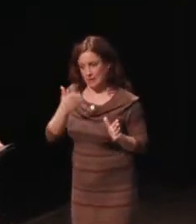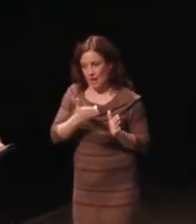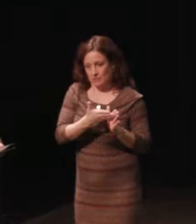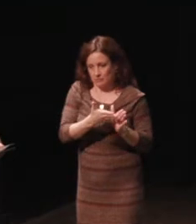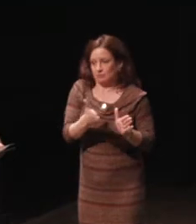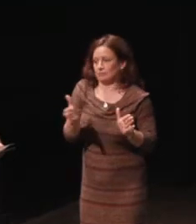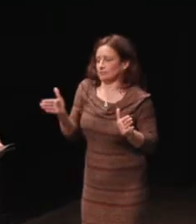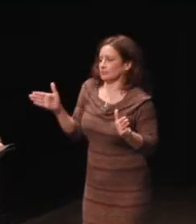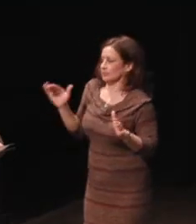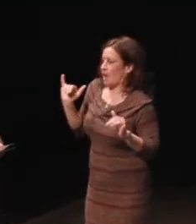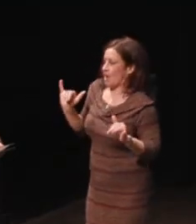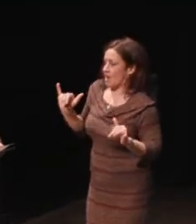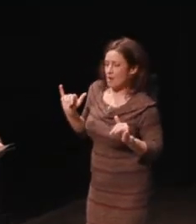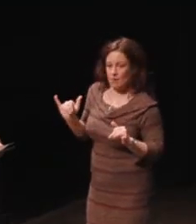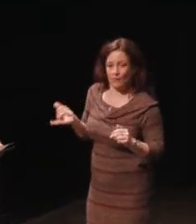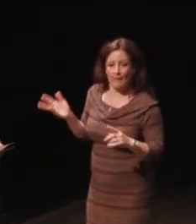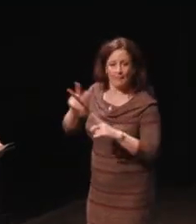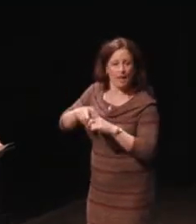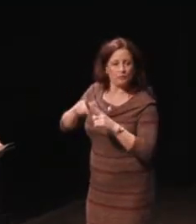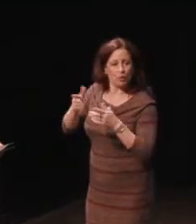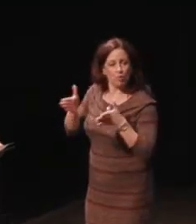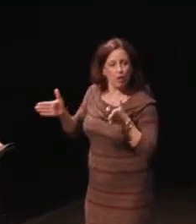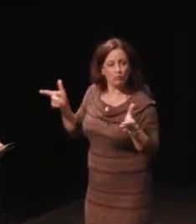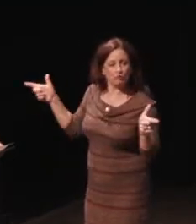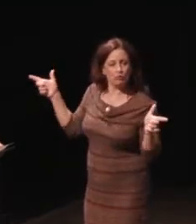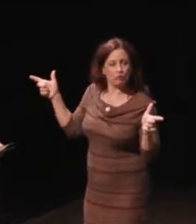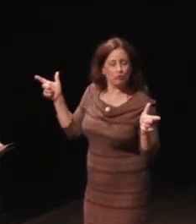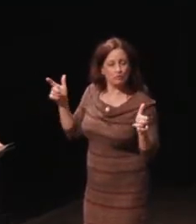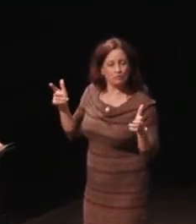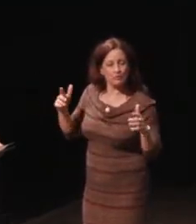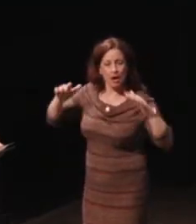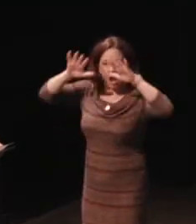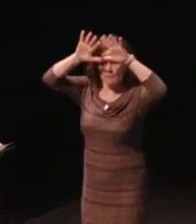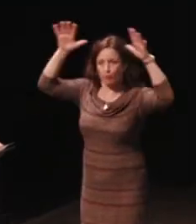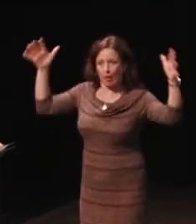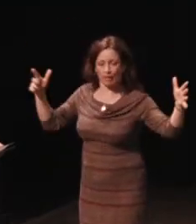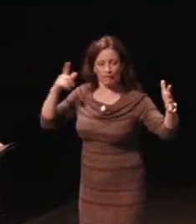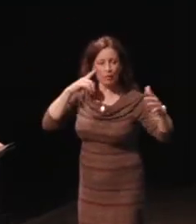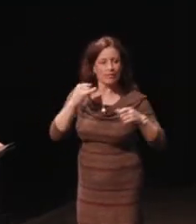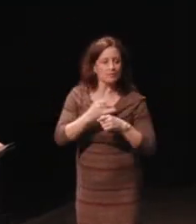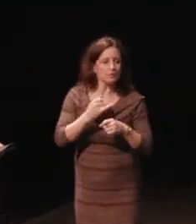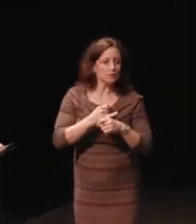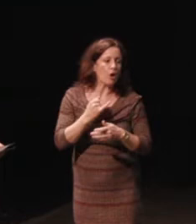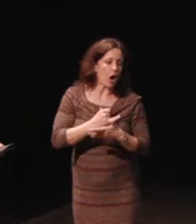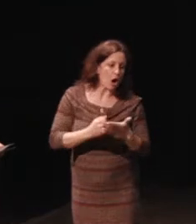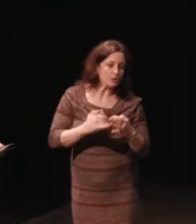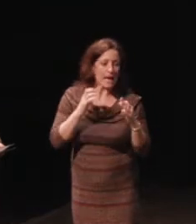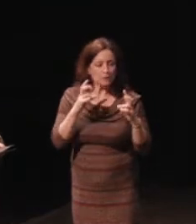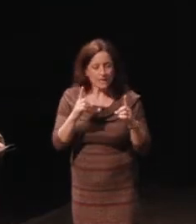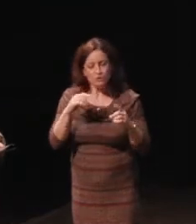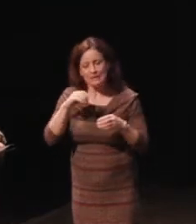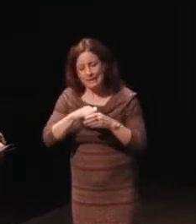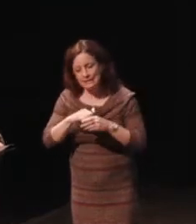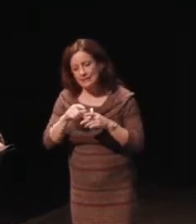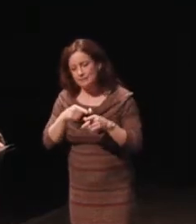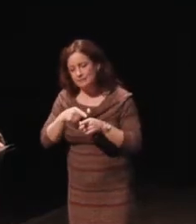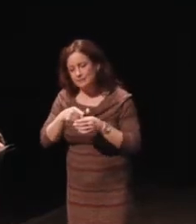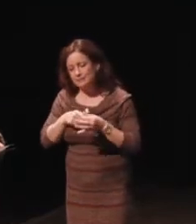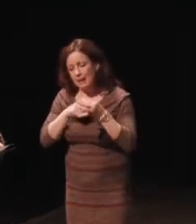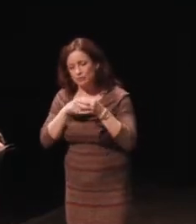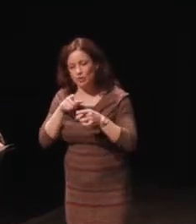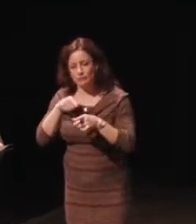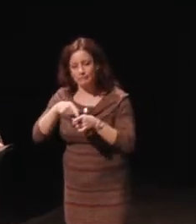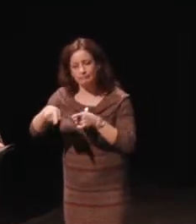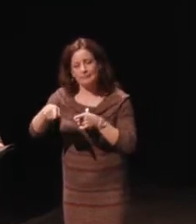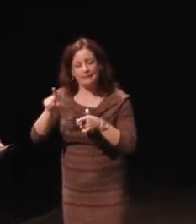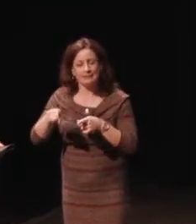with the larger umbrella of this, Institute for Arts Education and Special Needs. It's widening out